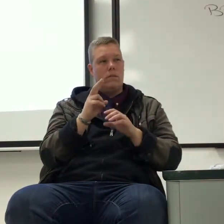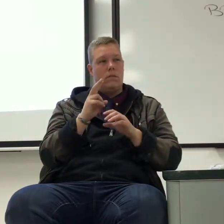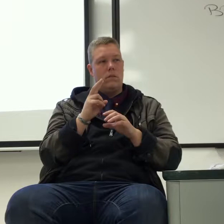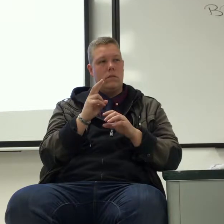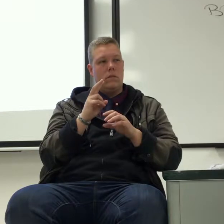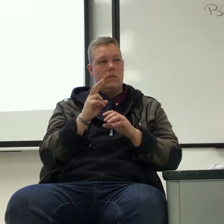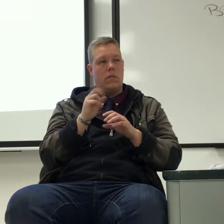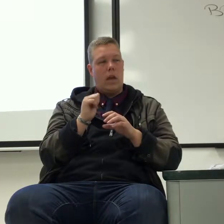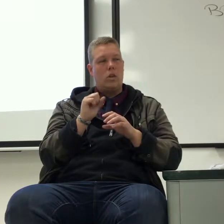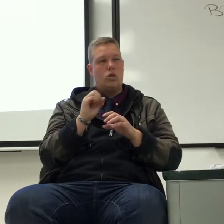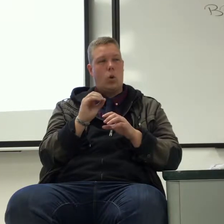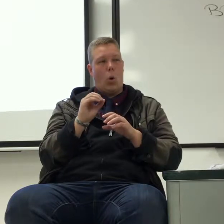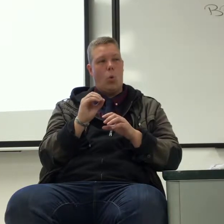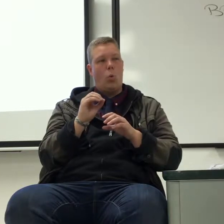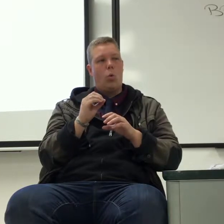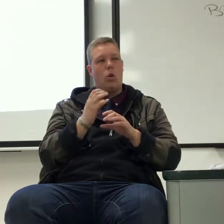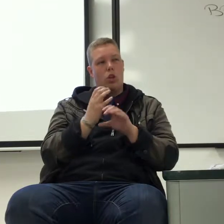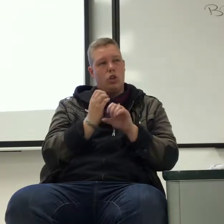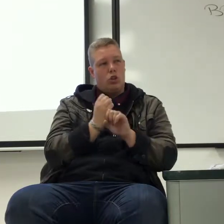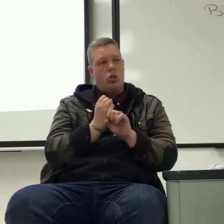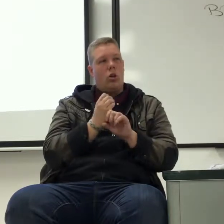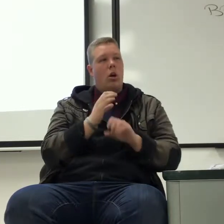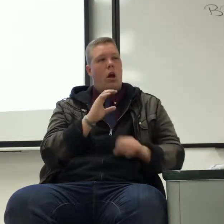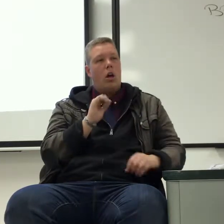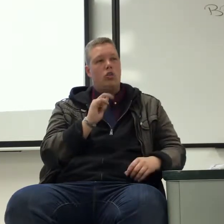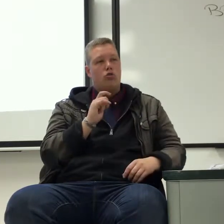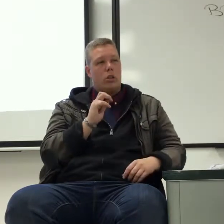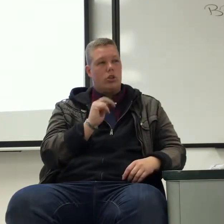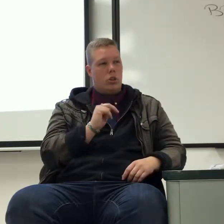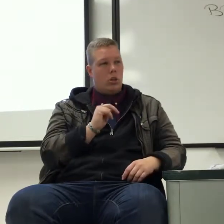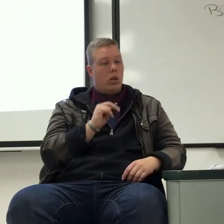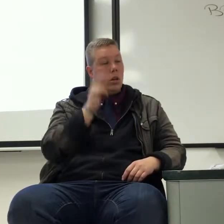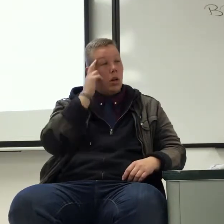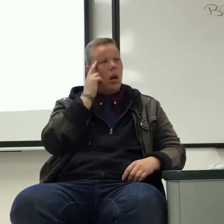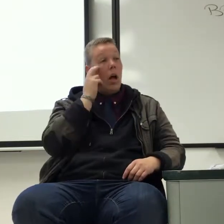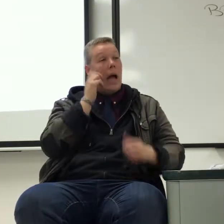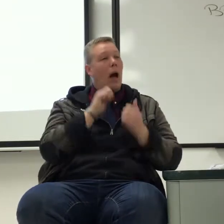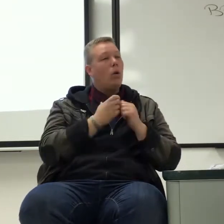That's the number one way you cause an increase in